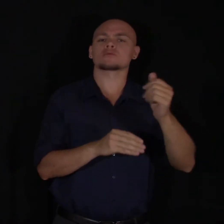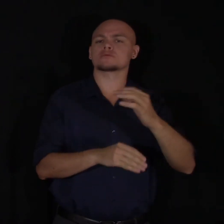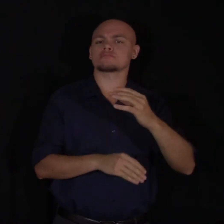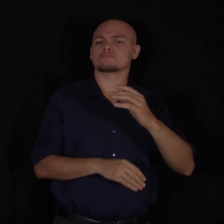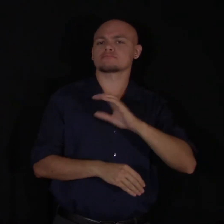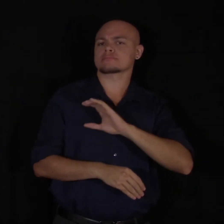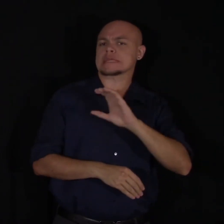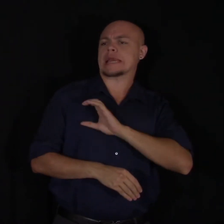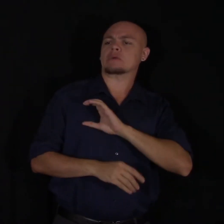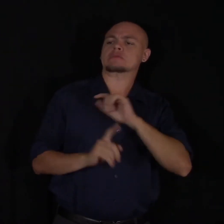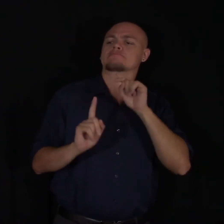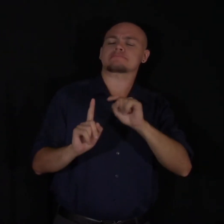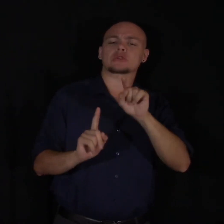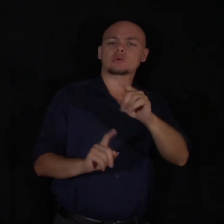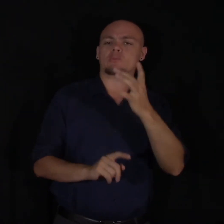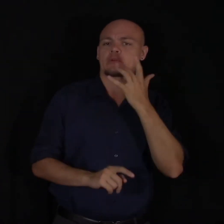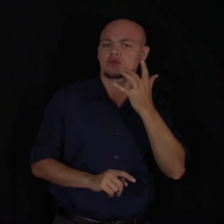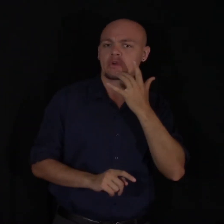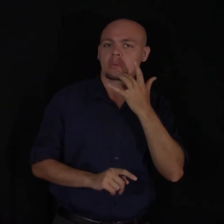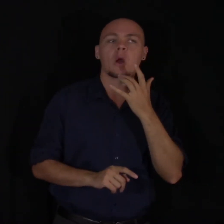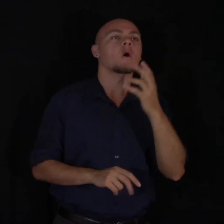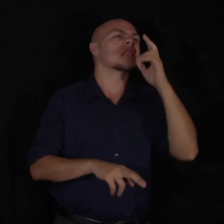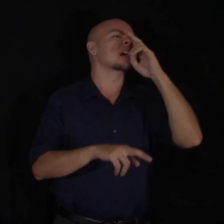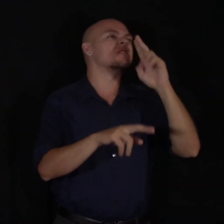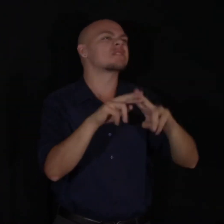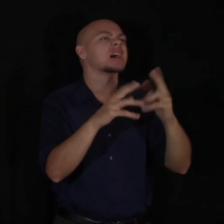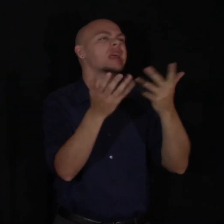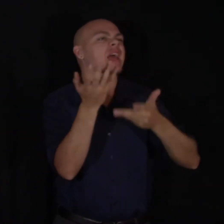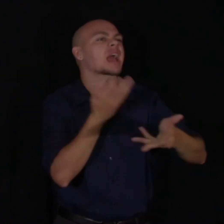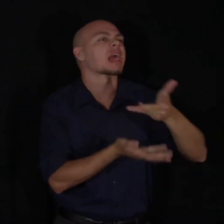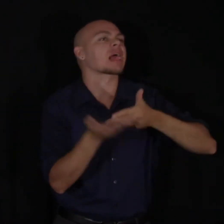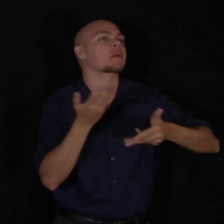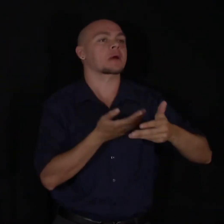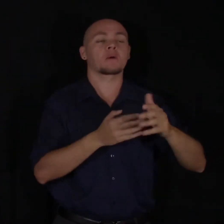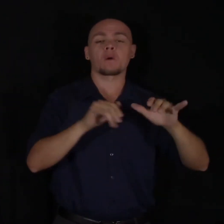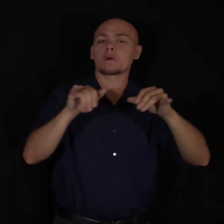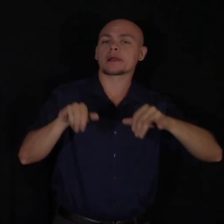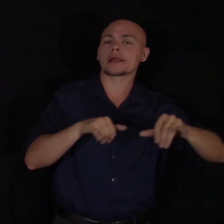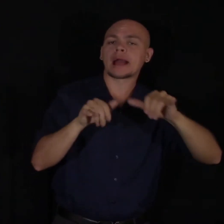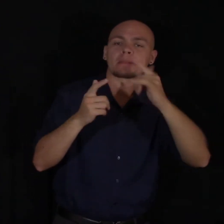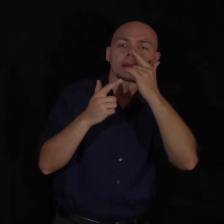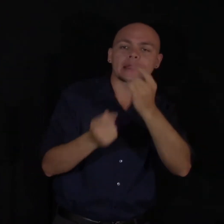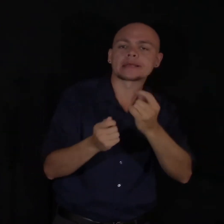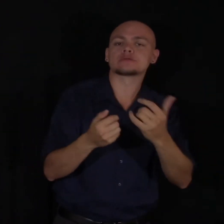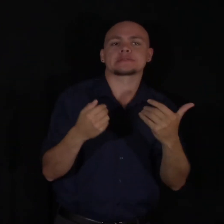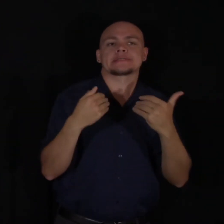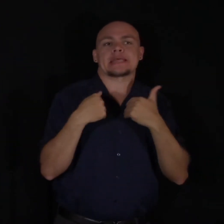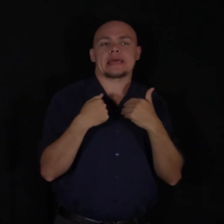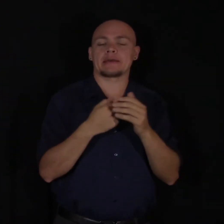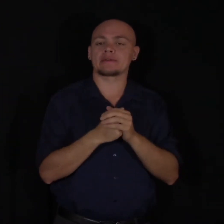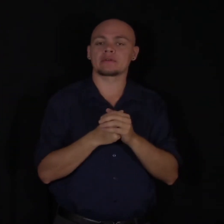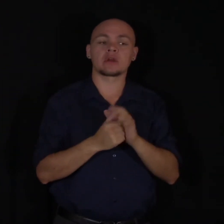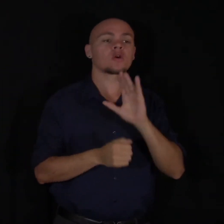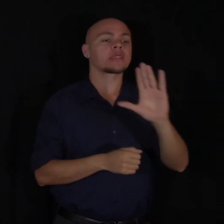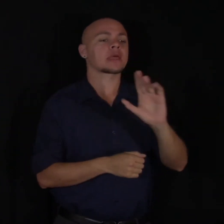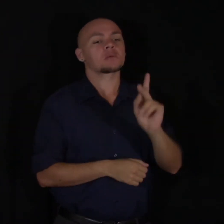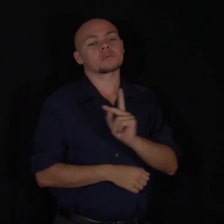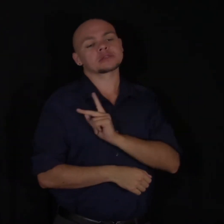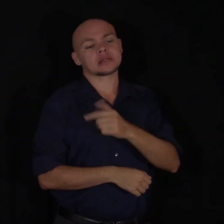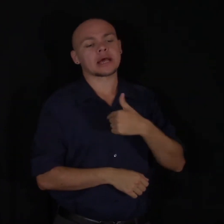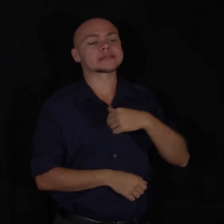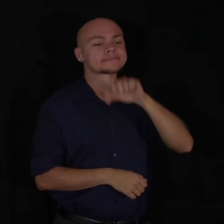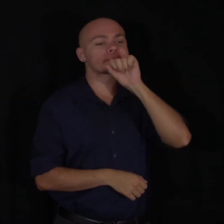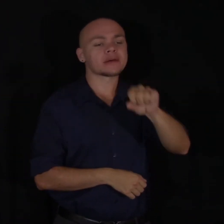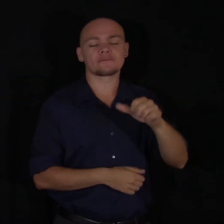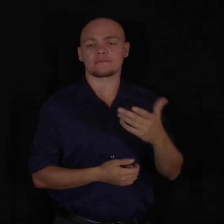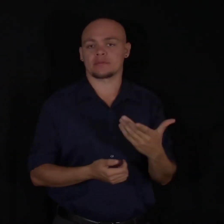say, oh, they're so much fun to hang out with, or we have a lot of common interests, or I love their personality.